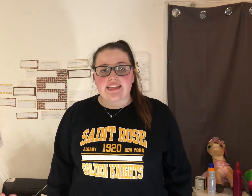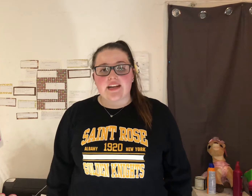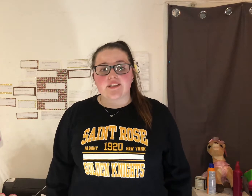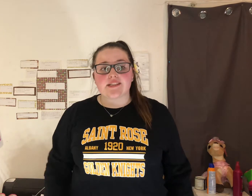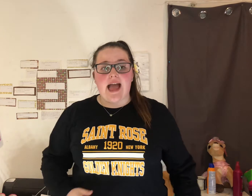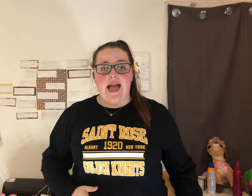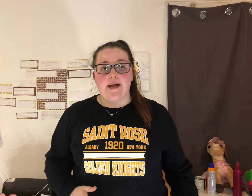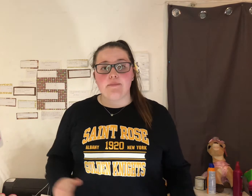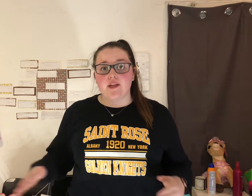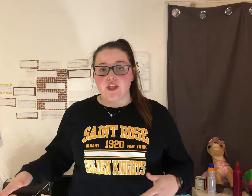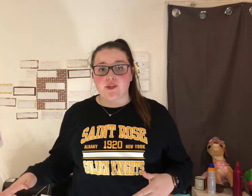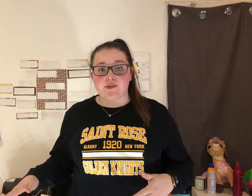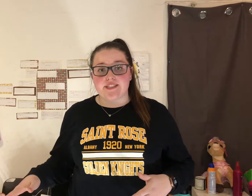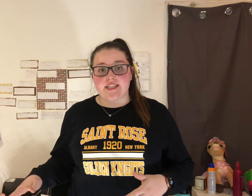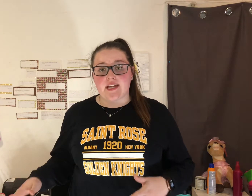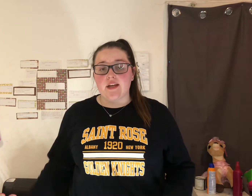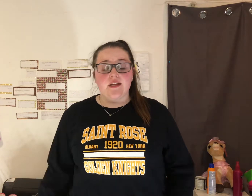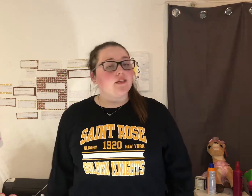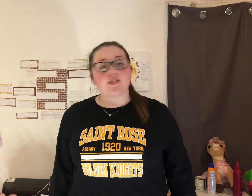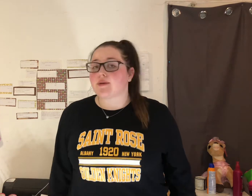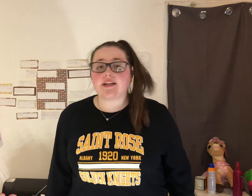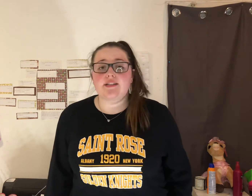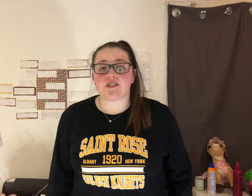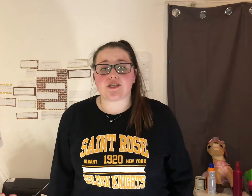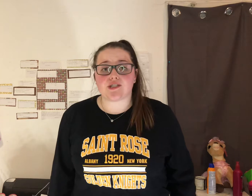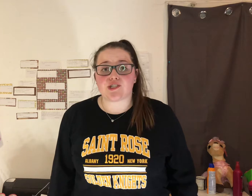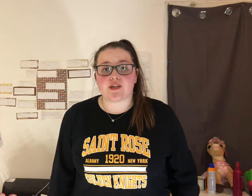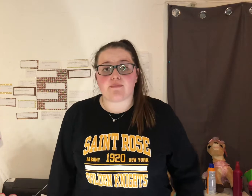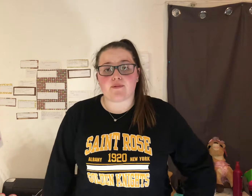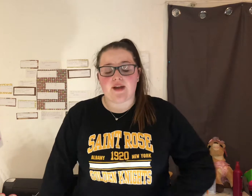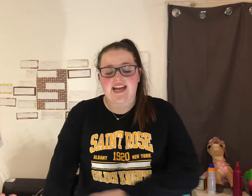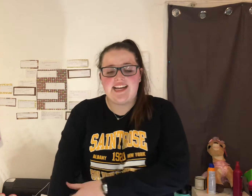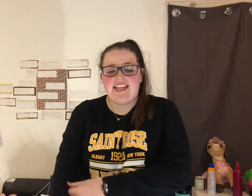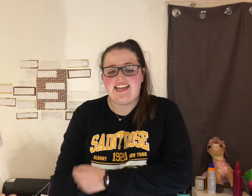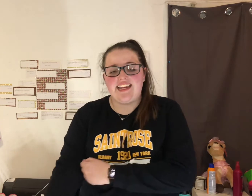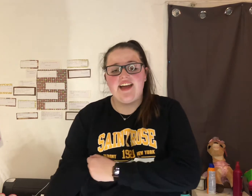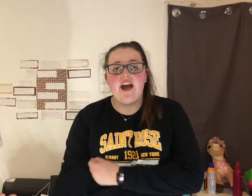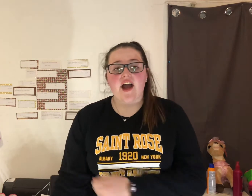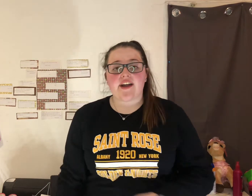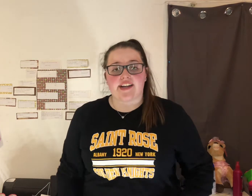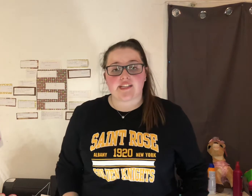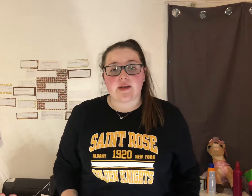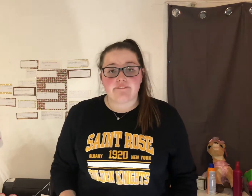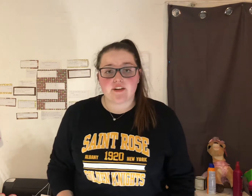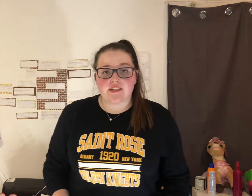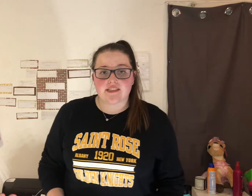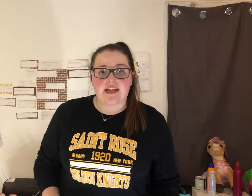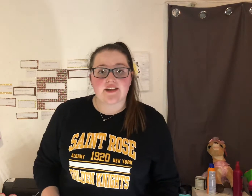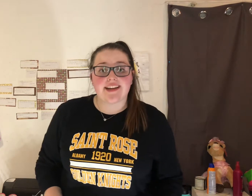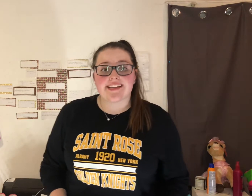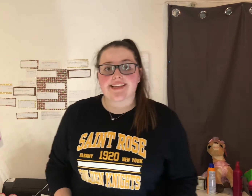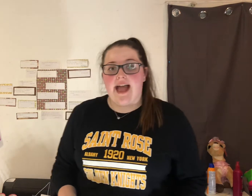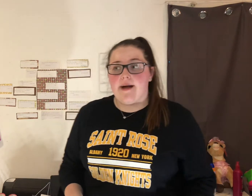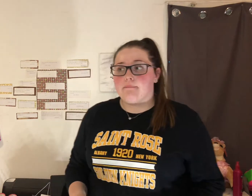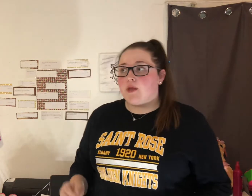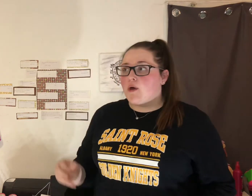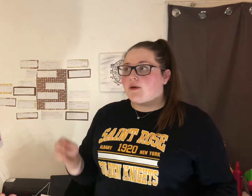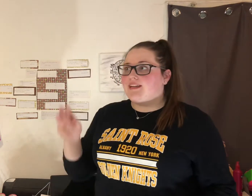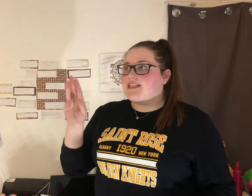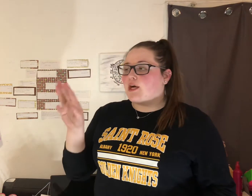letters M through Z. So we're going to just jump right on in. Alrighty, so our first letter is M. We're going to take our